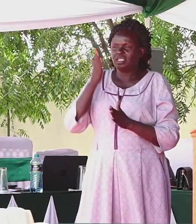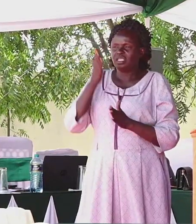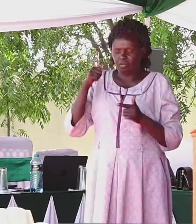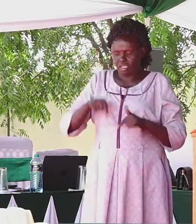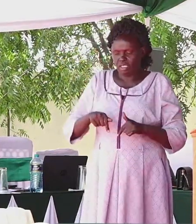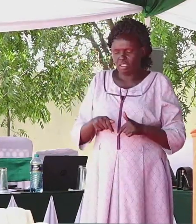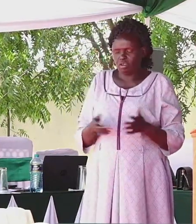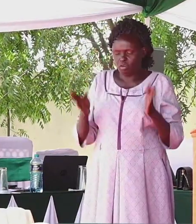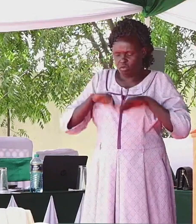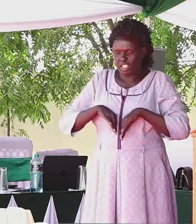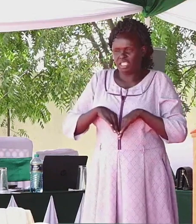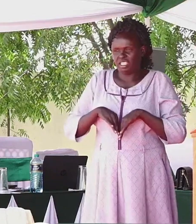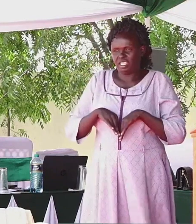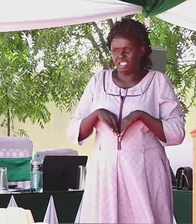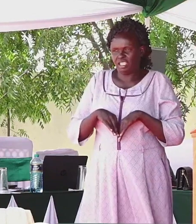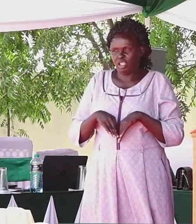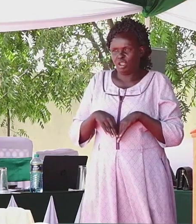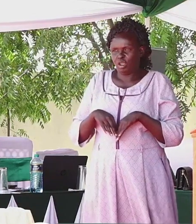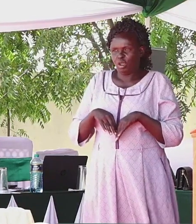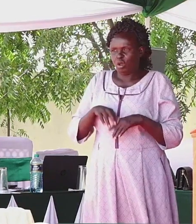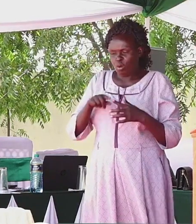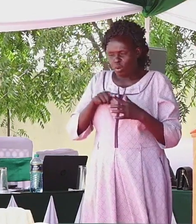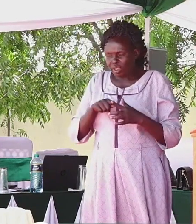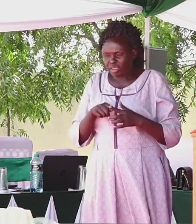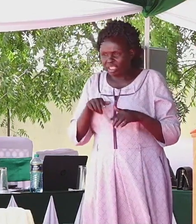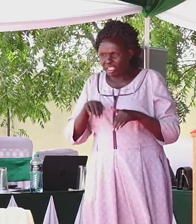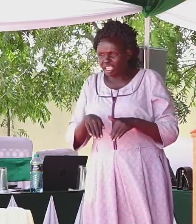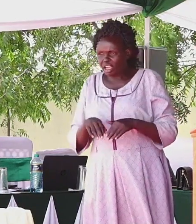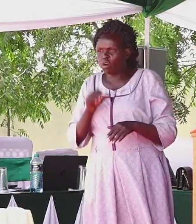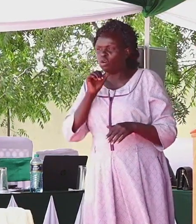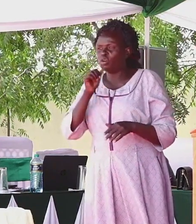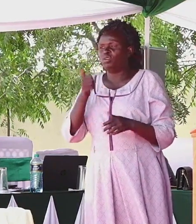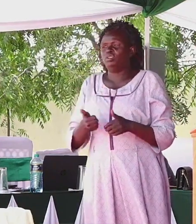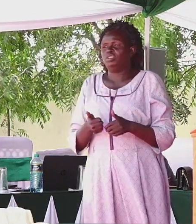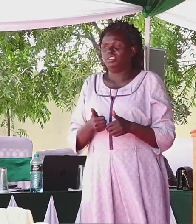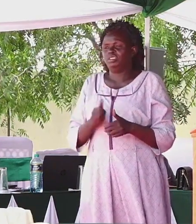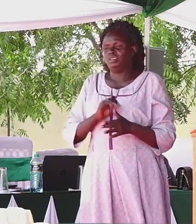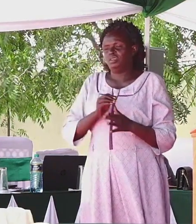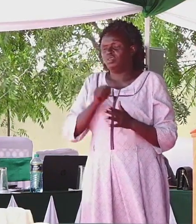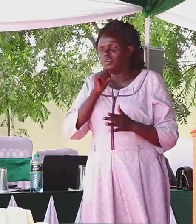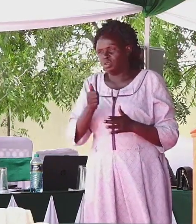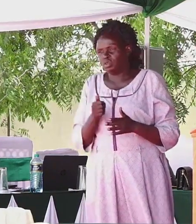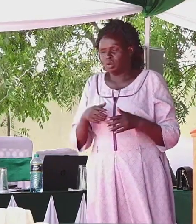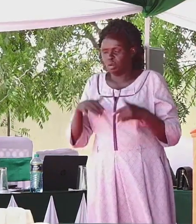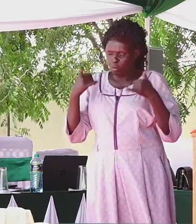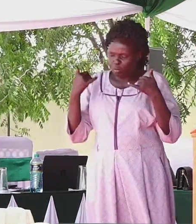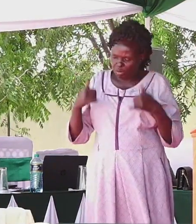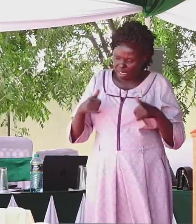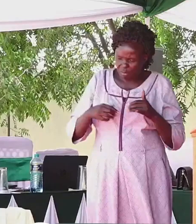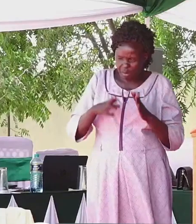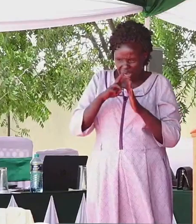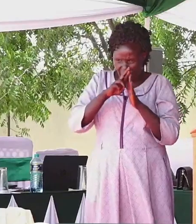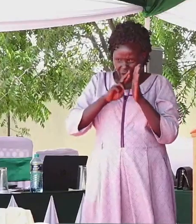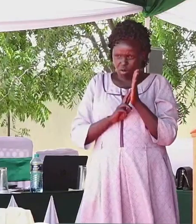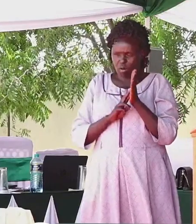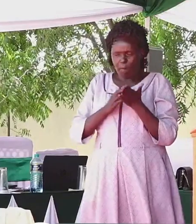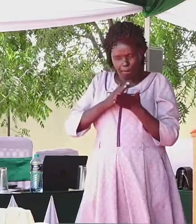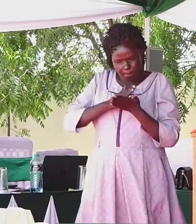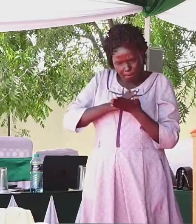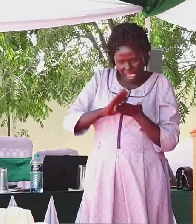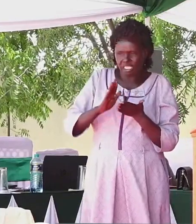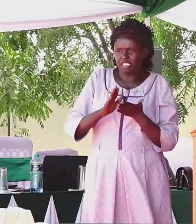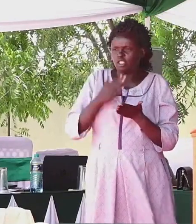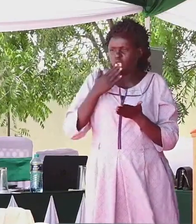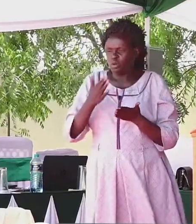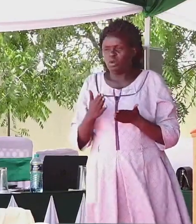conference, whether you attended the meetings or not, because we know that you have played a role, you have played a part in